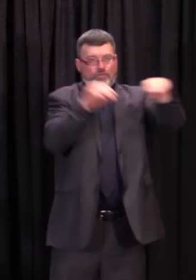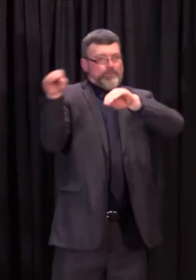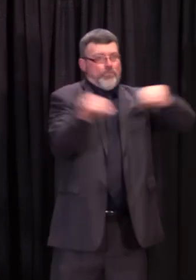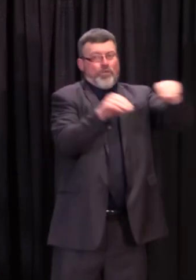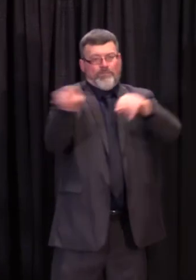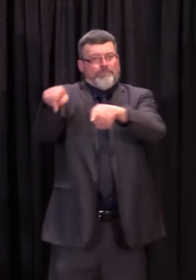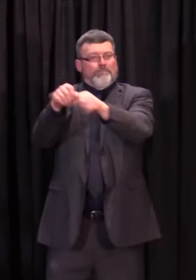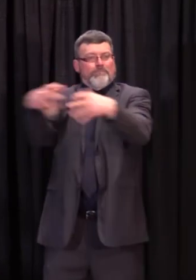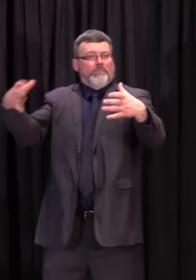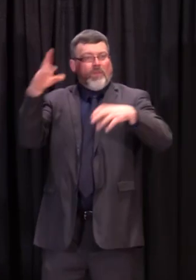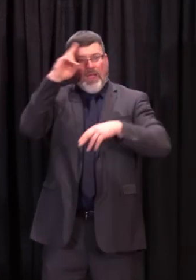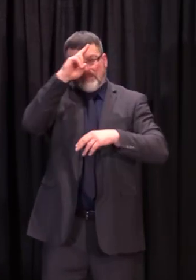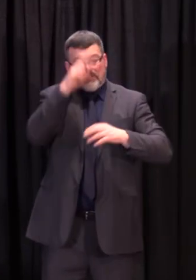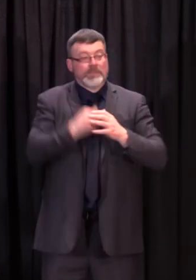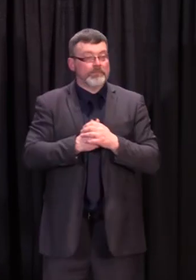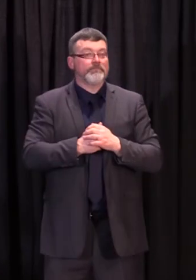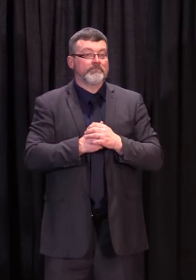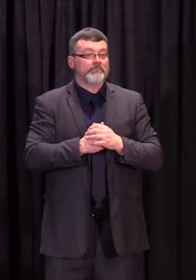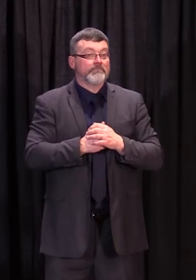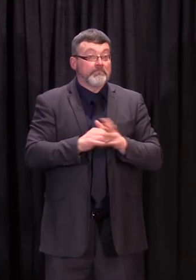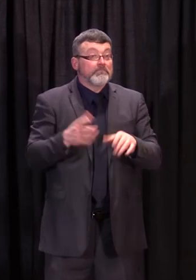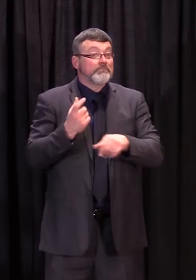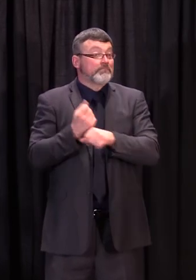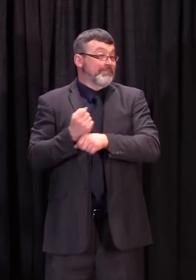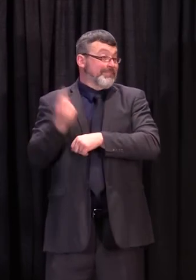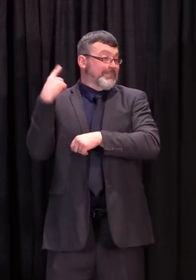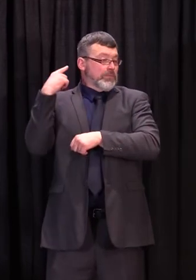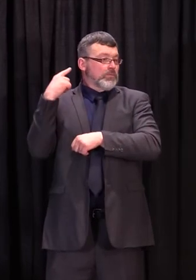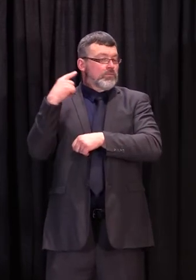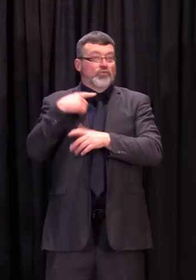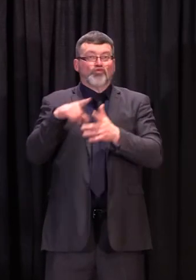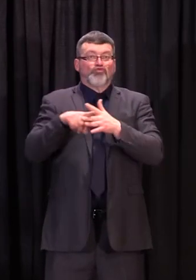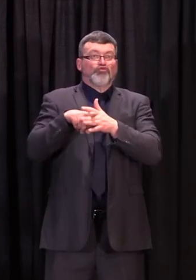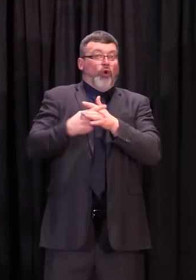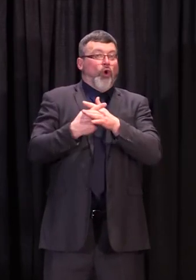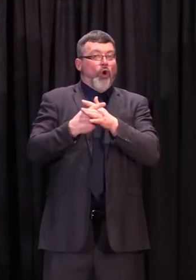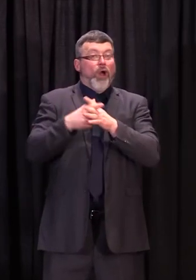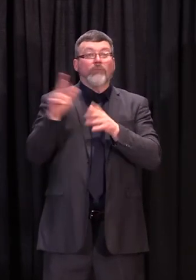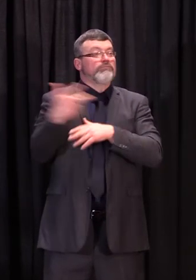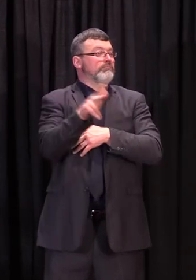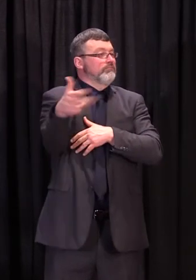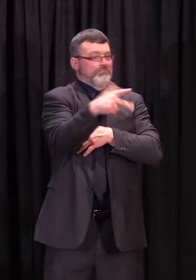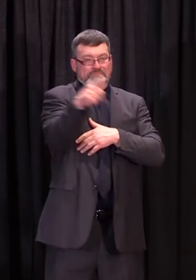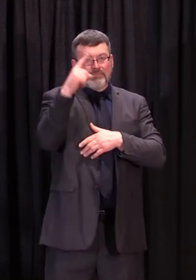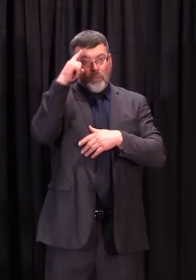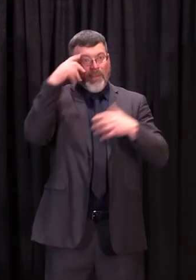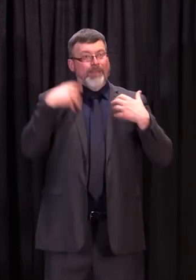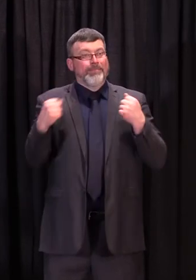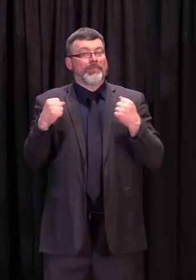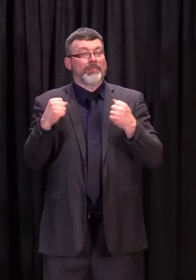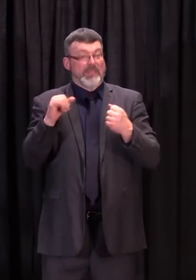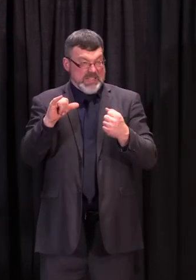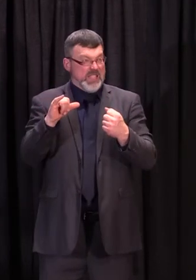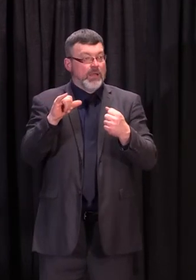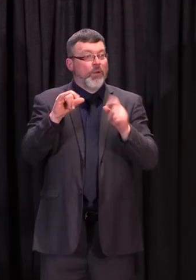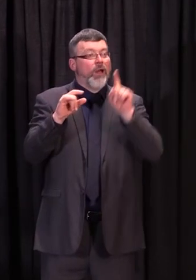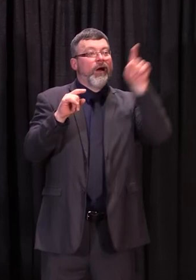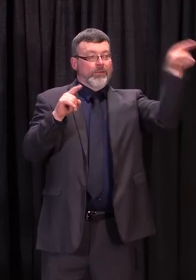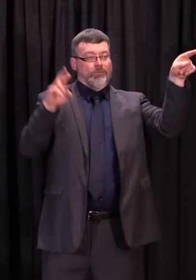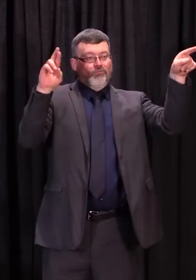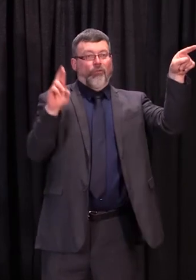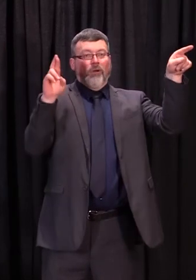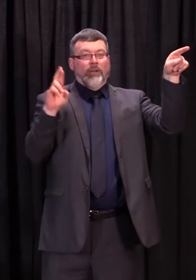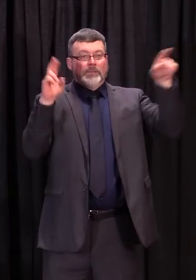Last year, we piloted a mobile mental health response initiative in Rutland, which helps people